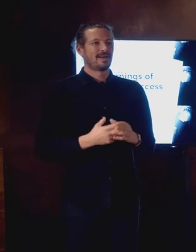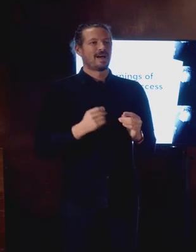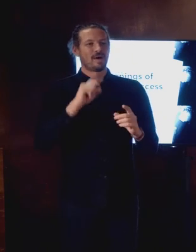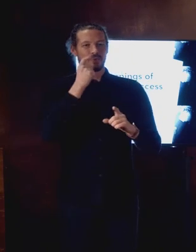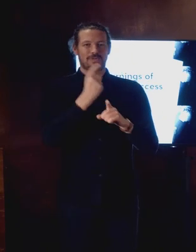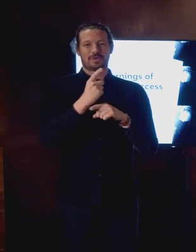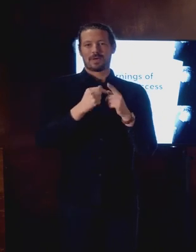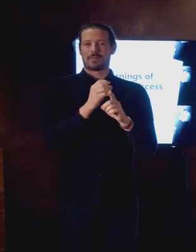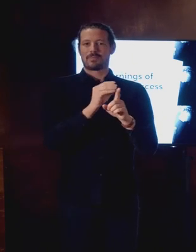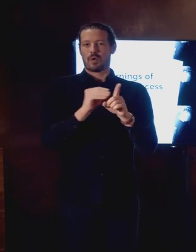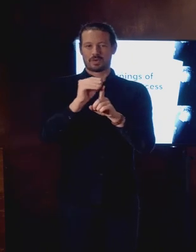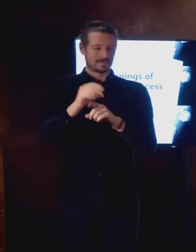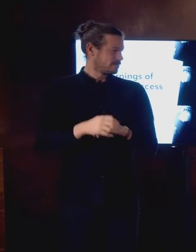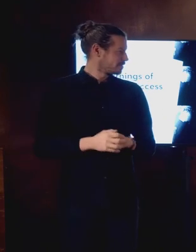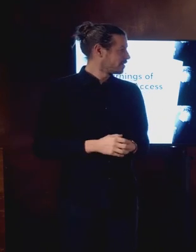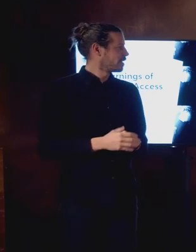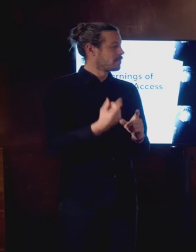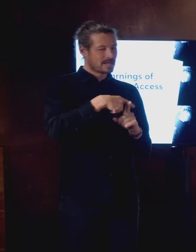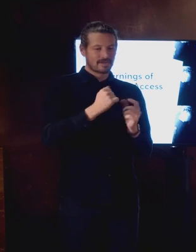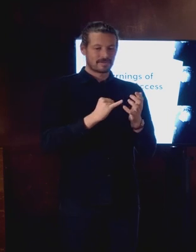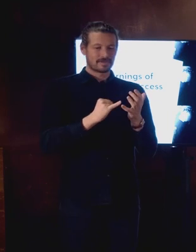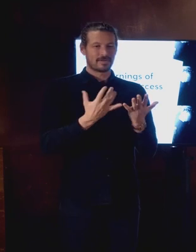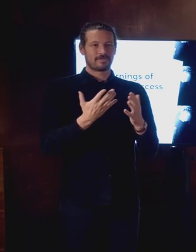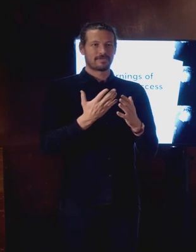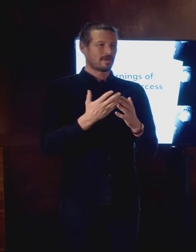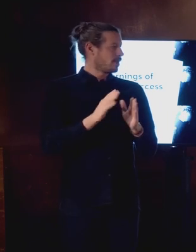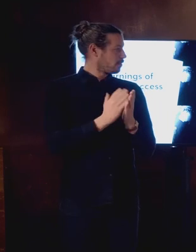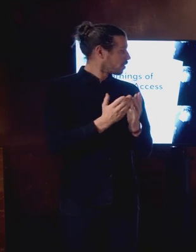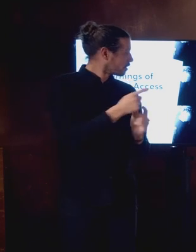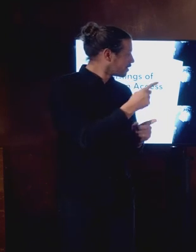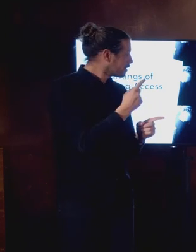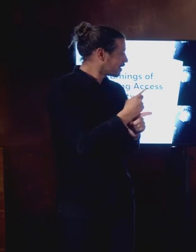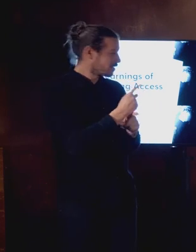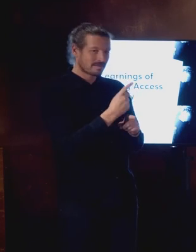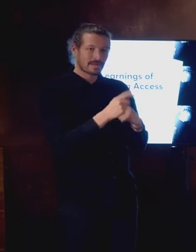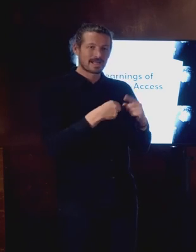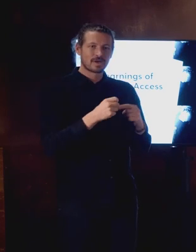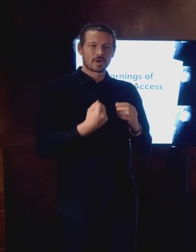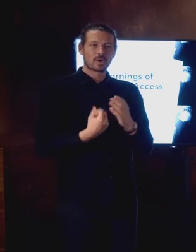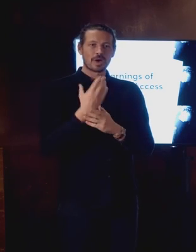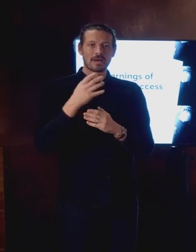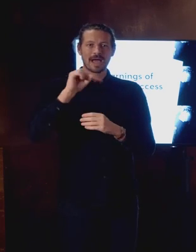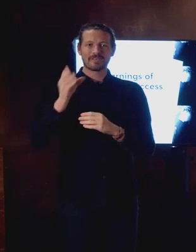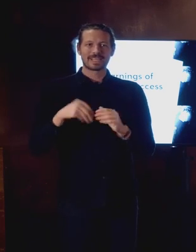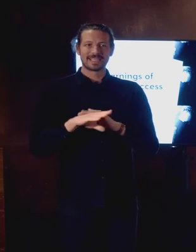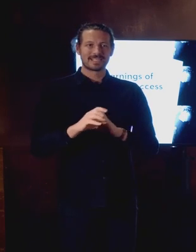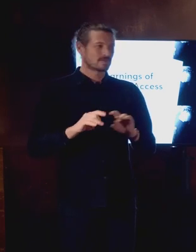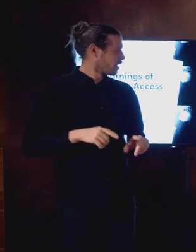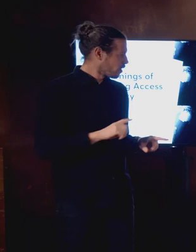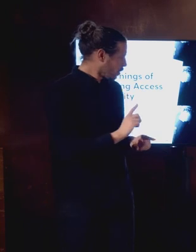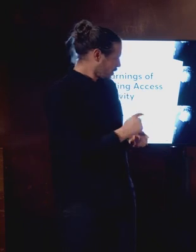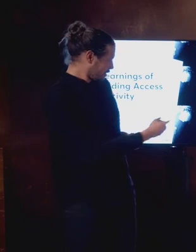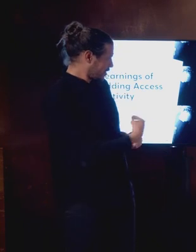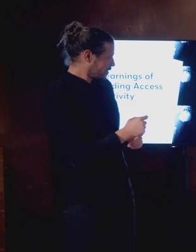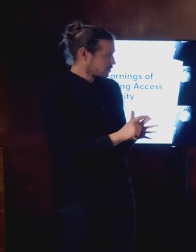that, and I have a book out and it's called Say Hello. And also growing up African in Australia. And what about you, Sarah? What are you doing? Yeah, what are you doing? Oh, gosh. what are we